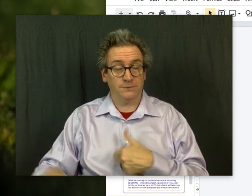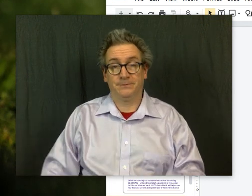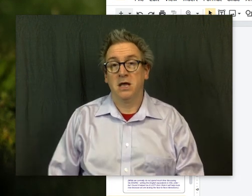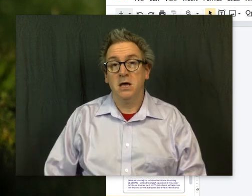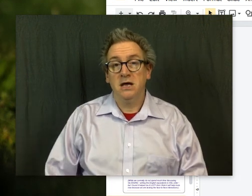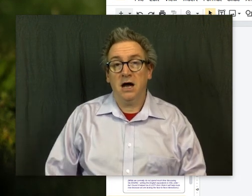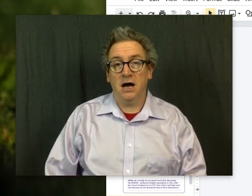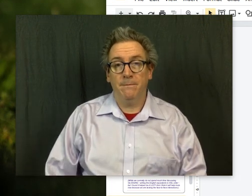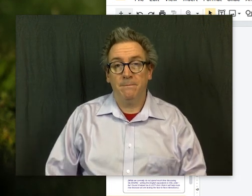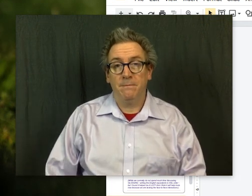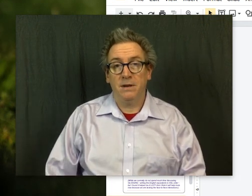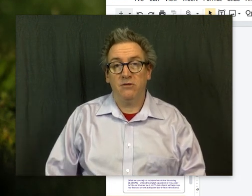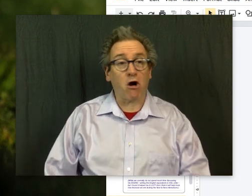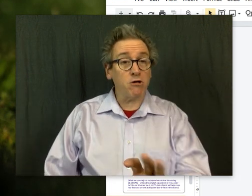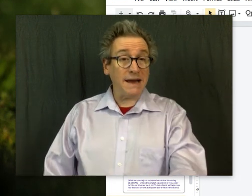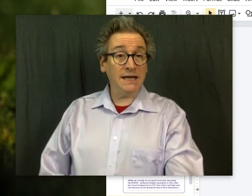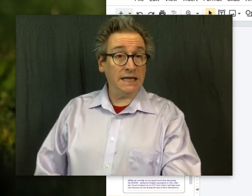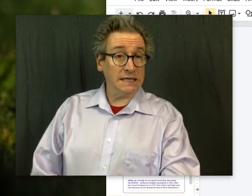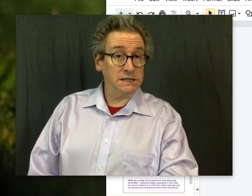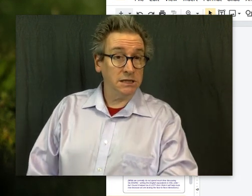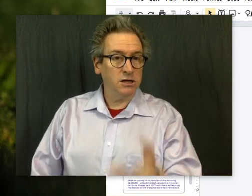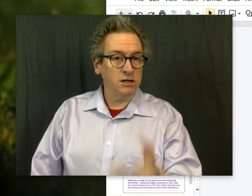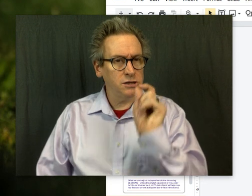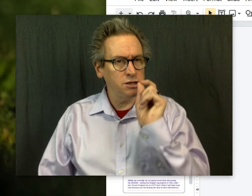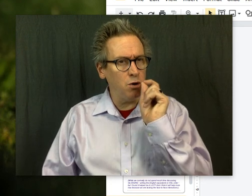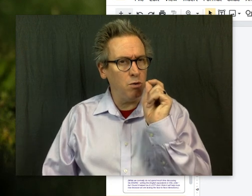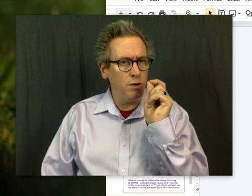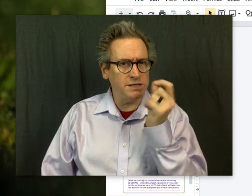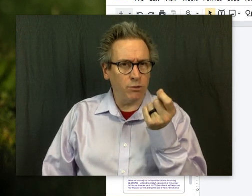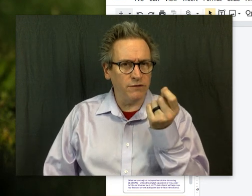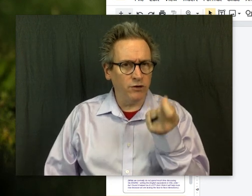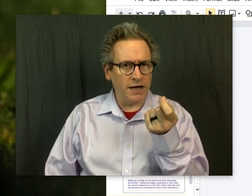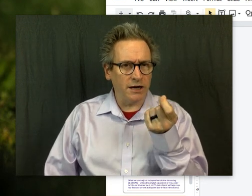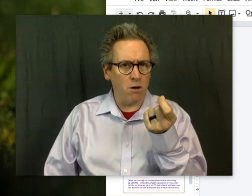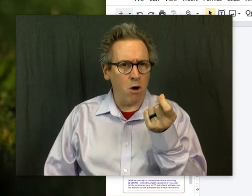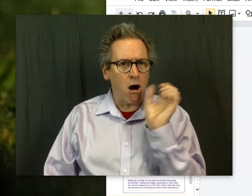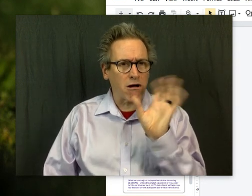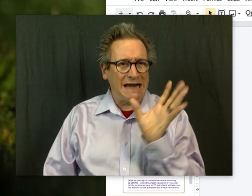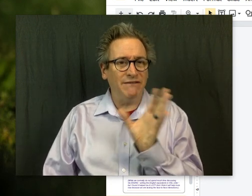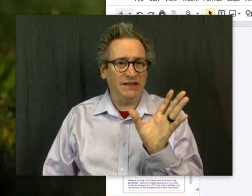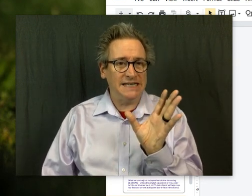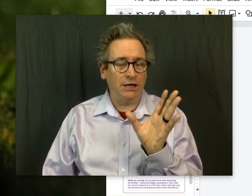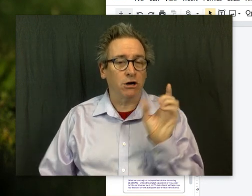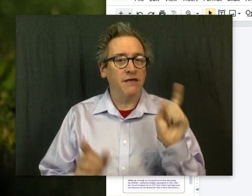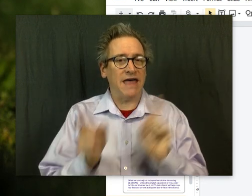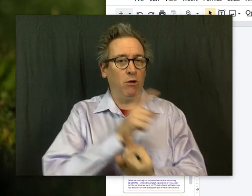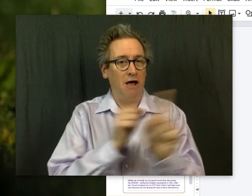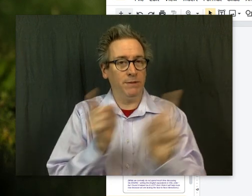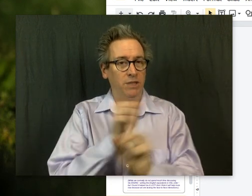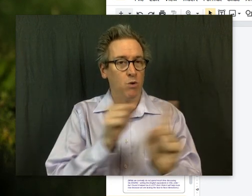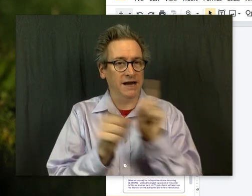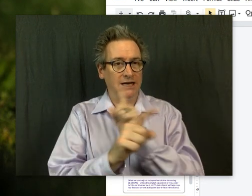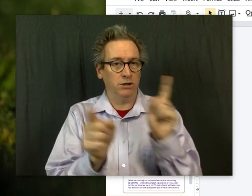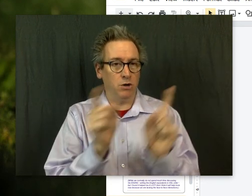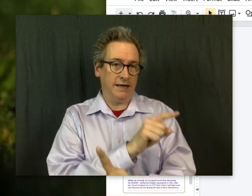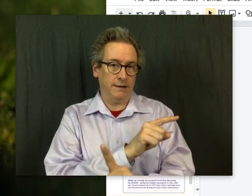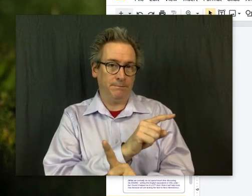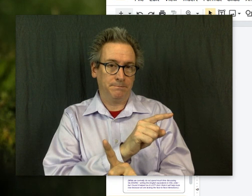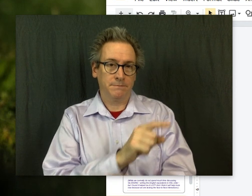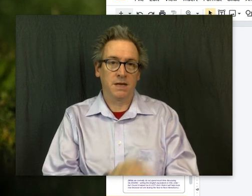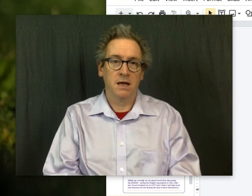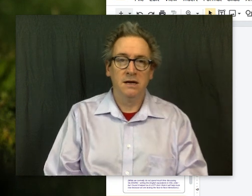question. There aren't many in these, so it's important if you look at it and go, oh, are any of these here? That will help me where I need to